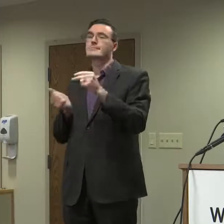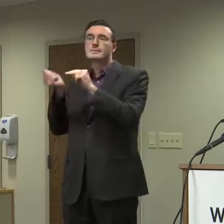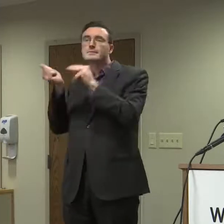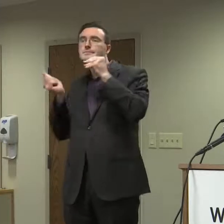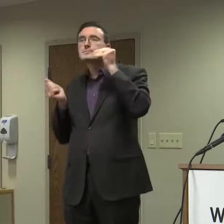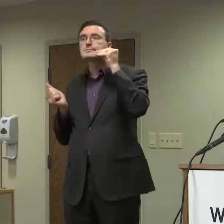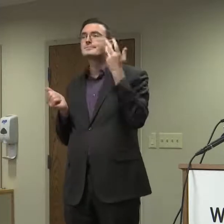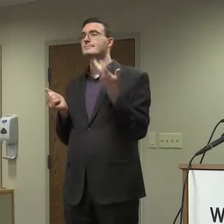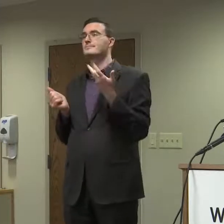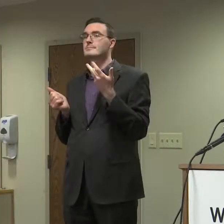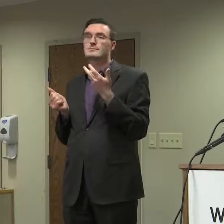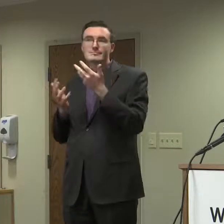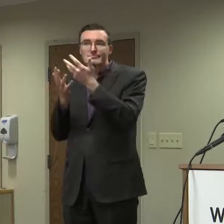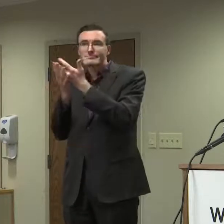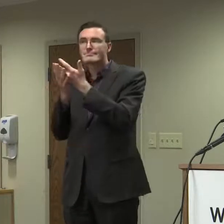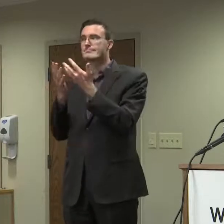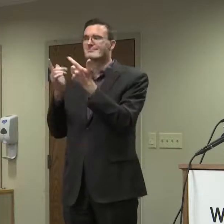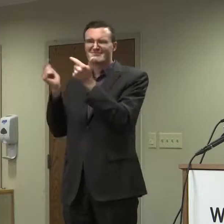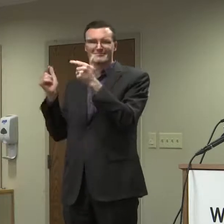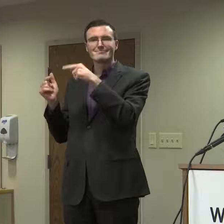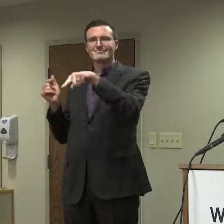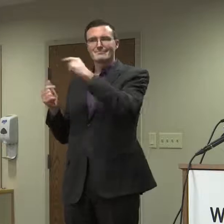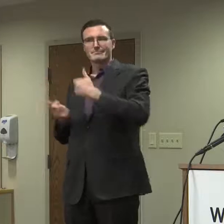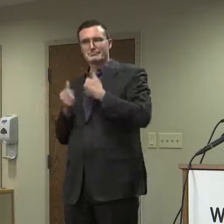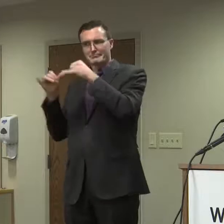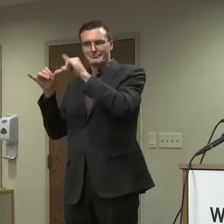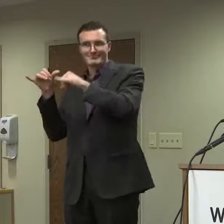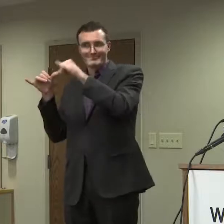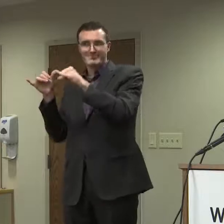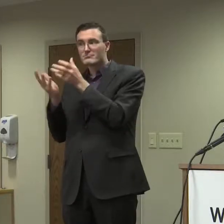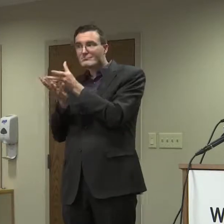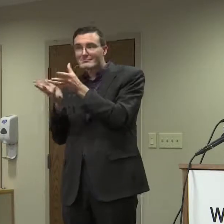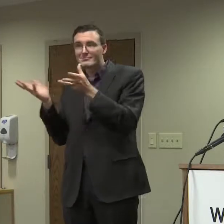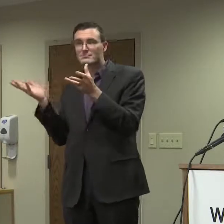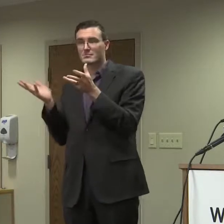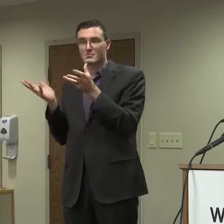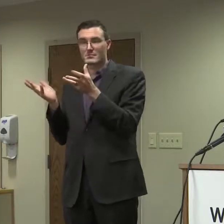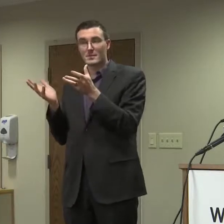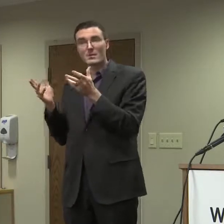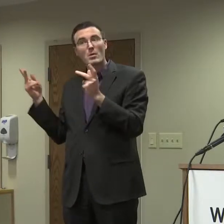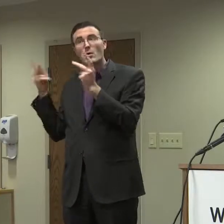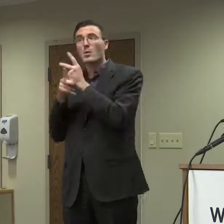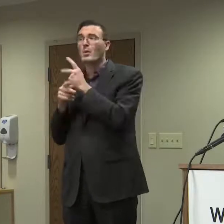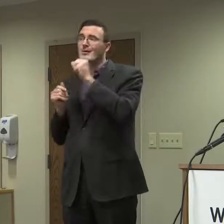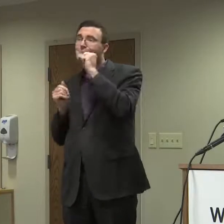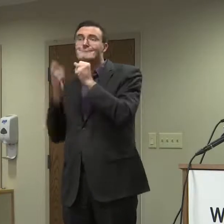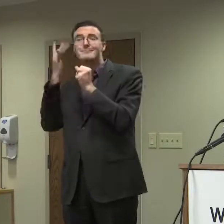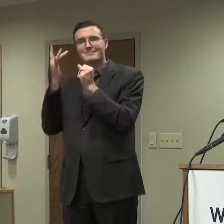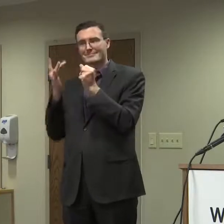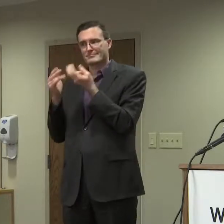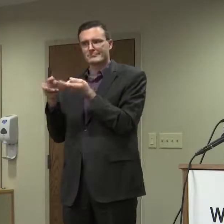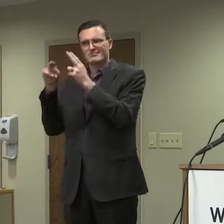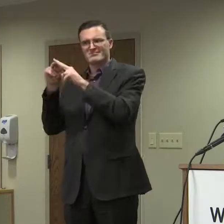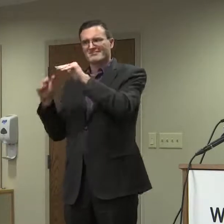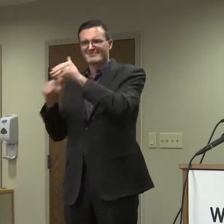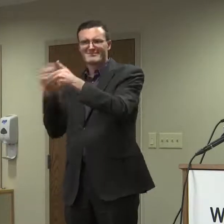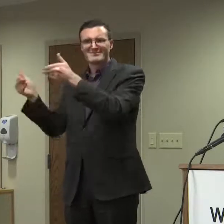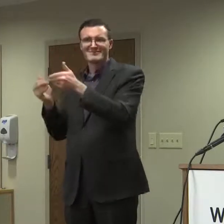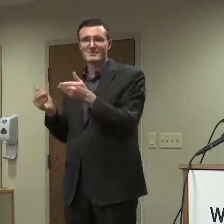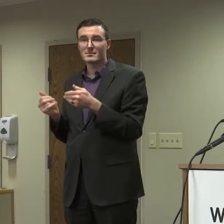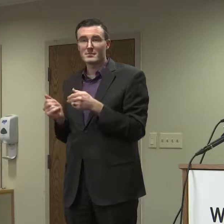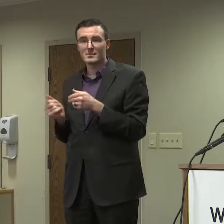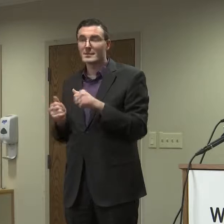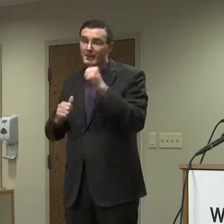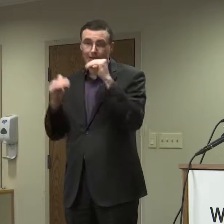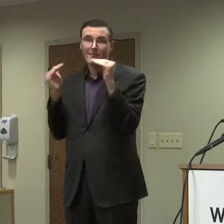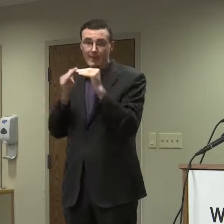Throughout this, they've been isolated and have also suffered for increased mortality and death. You're right, unfair.